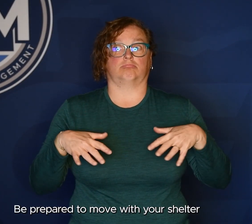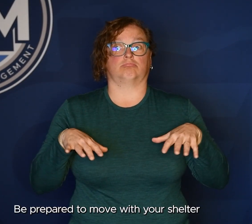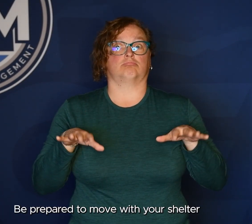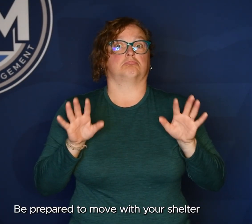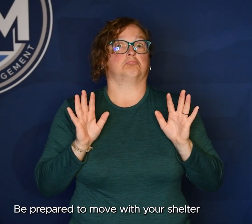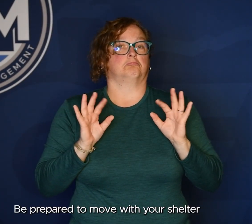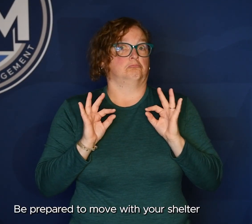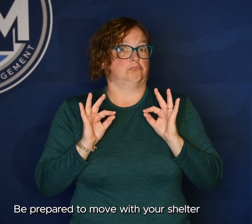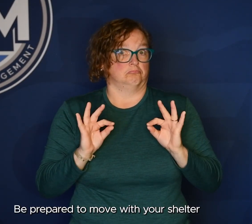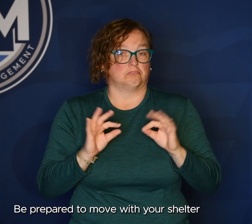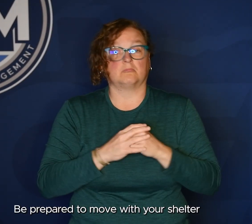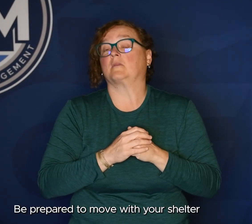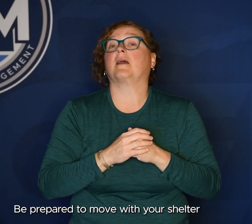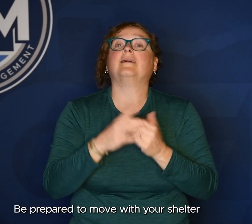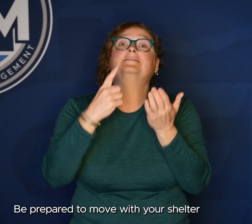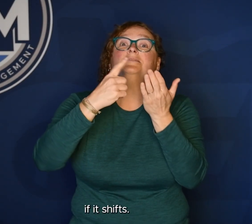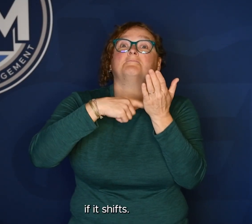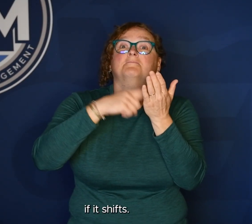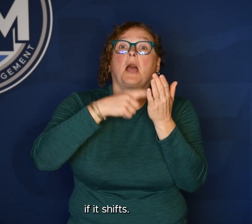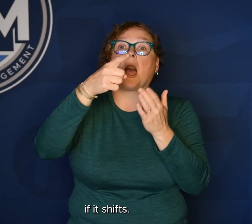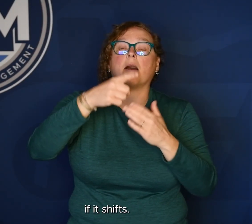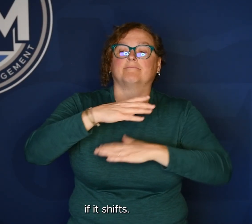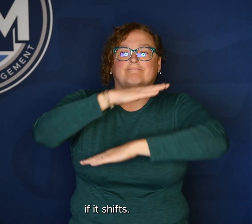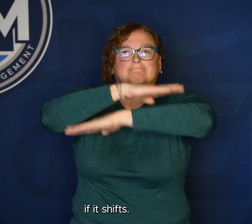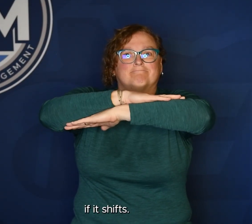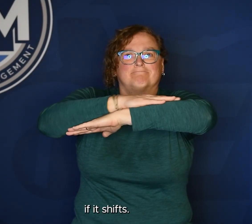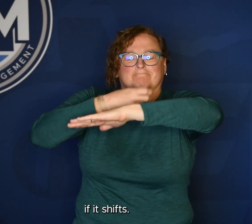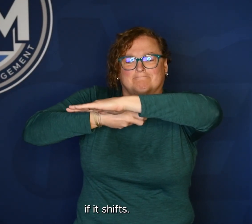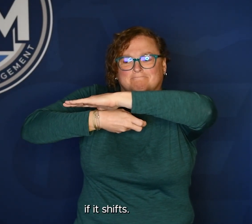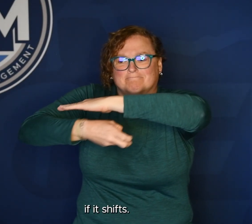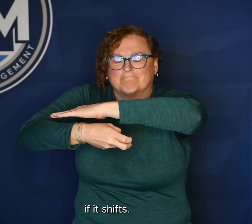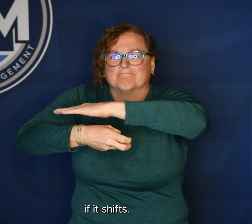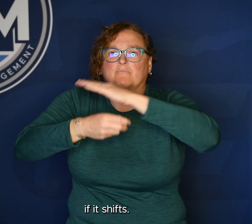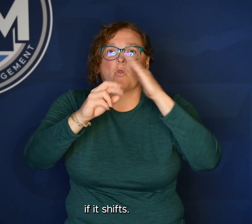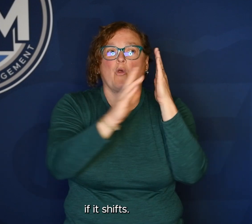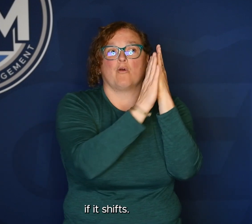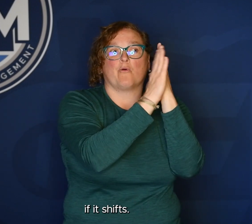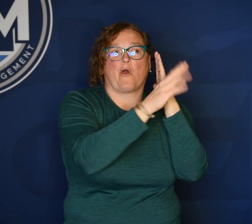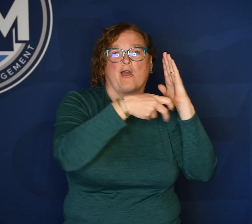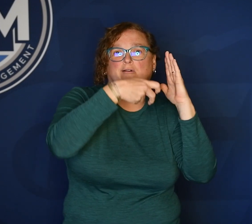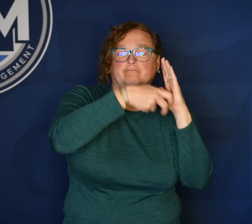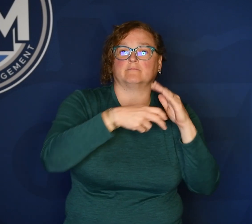Be prepared to move with your shelter if it shifts.